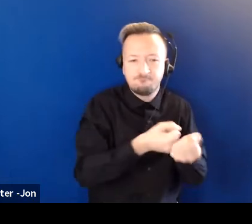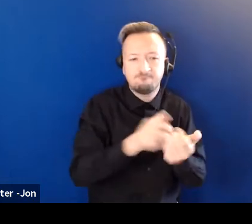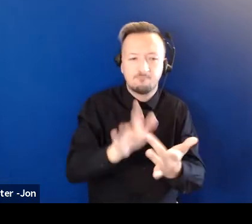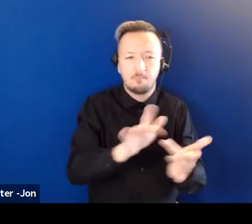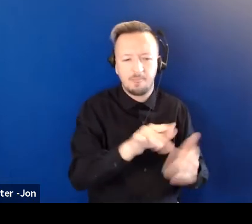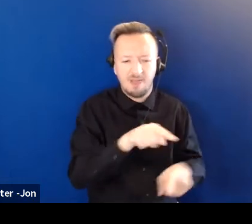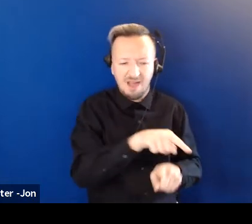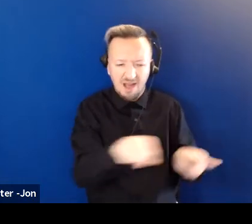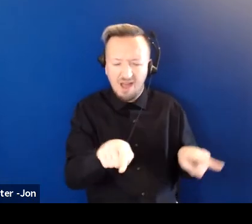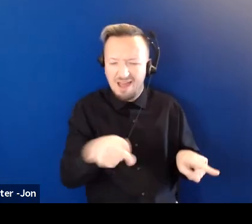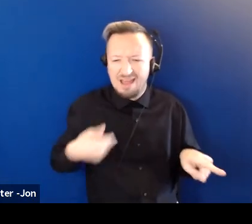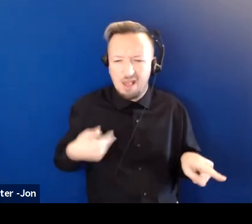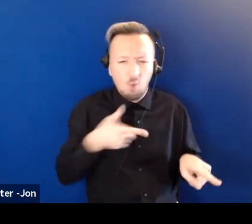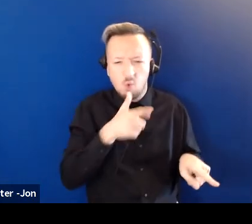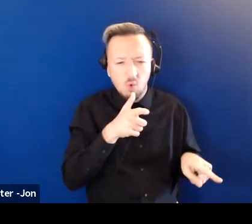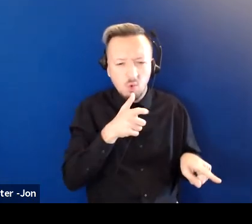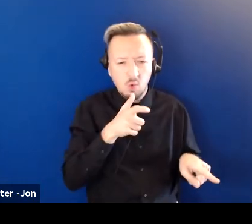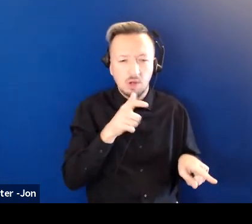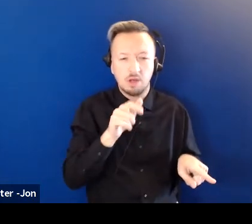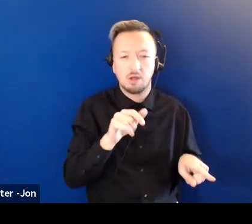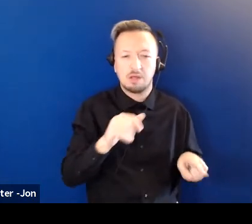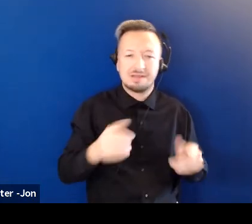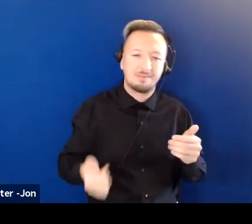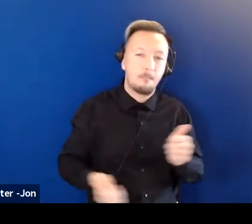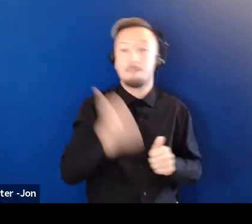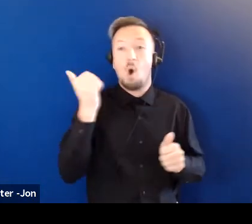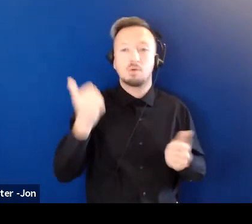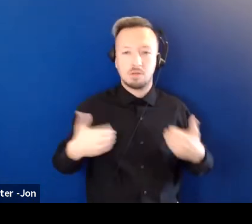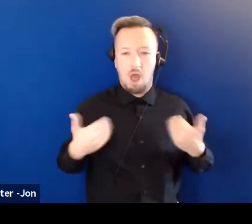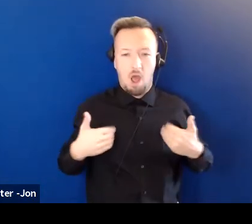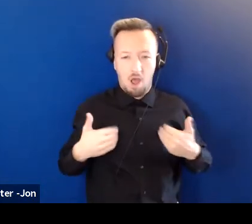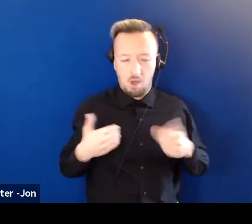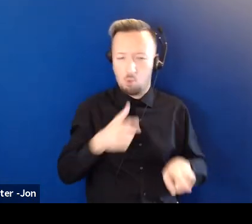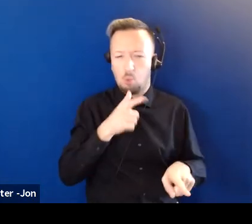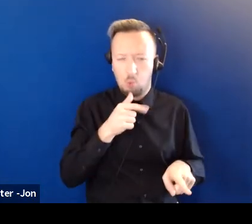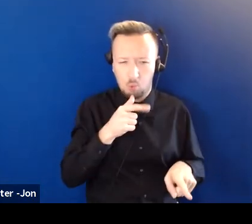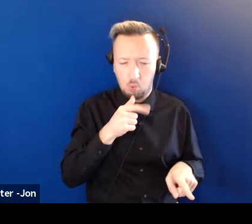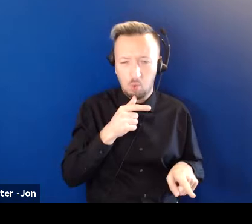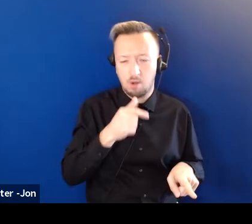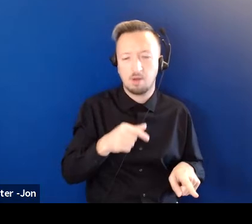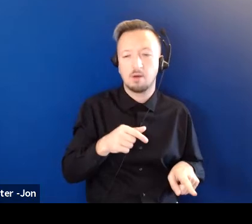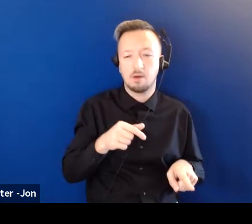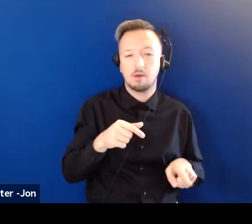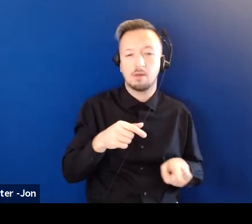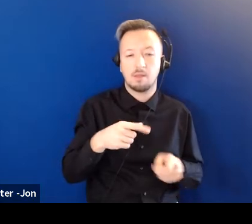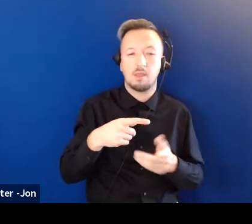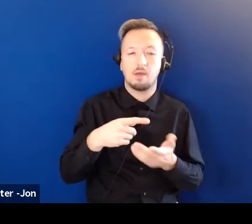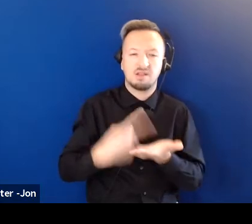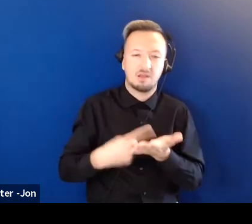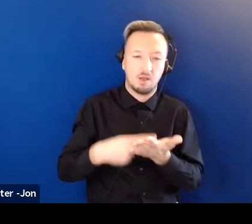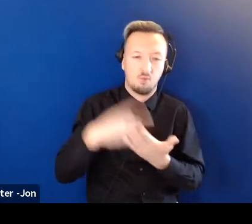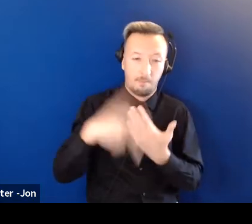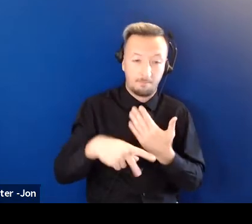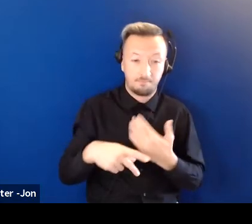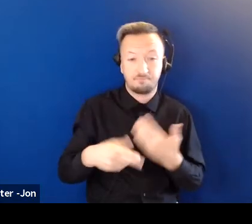who we're talking about when we say our youngest youth, and a little bit about our programs and other things.